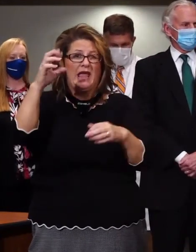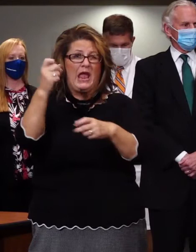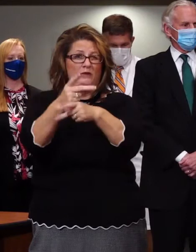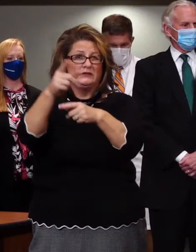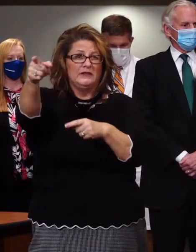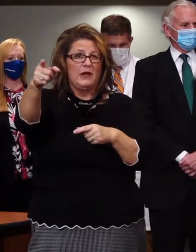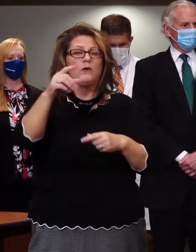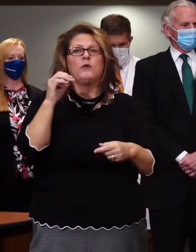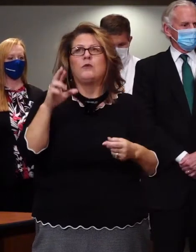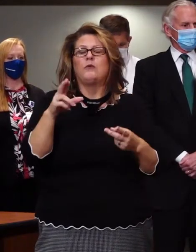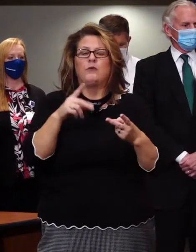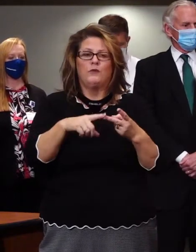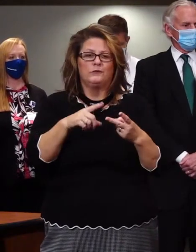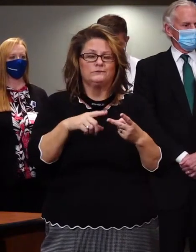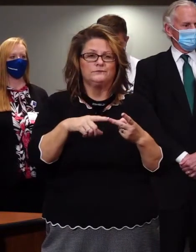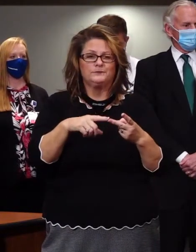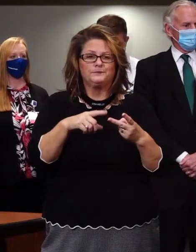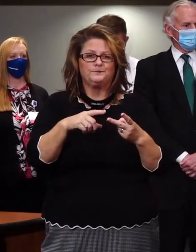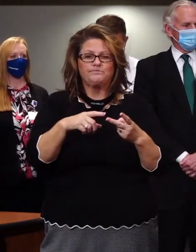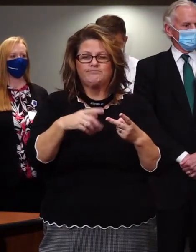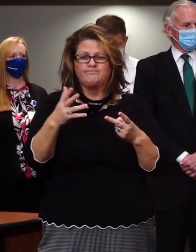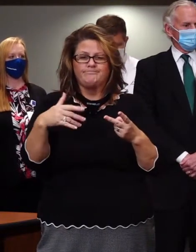aren't currently